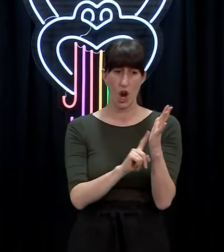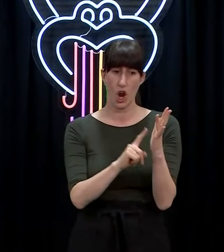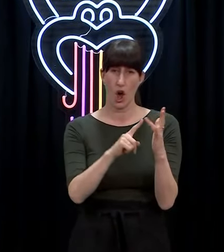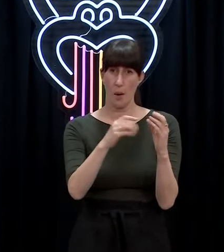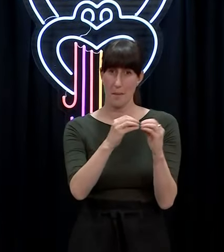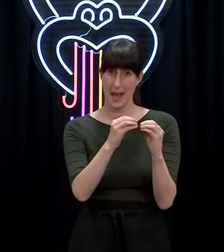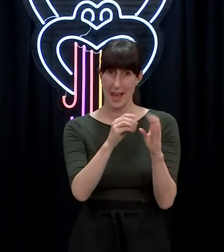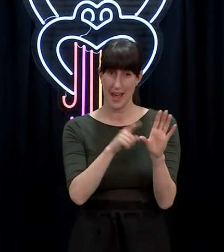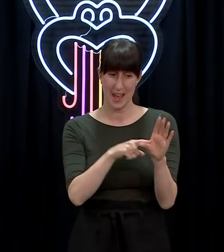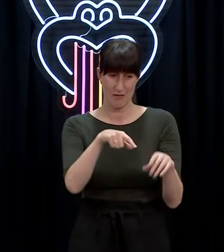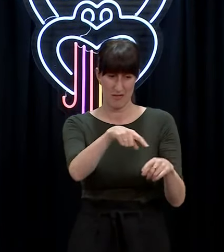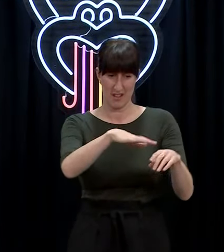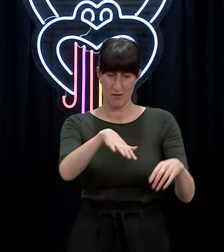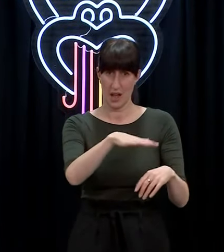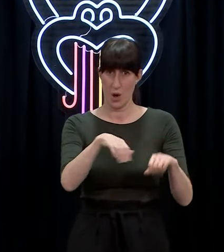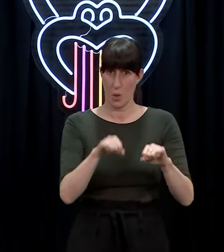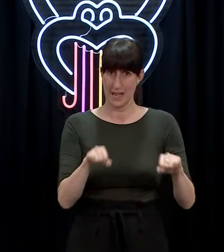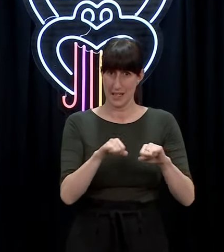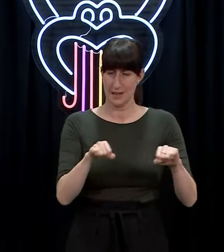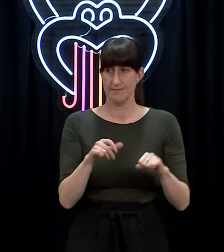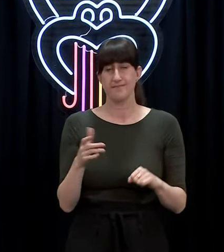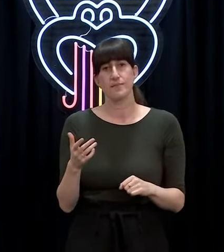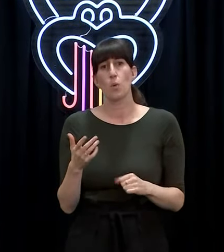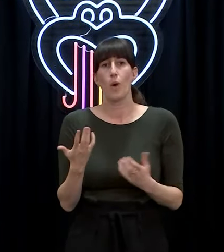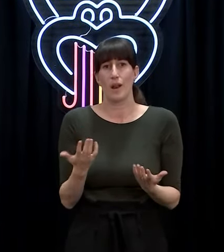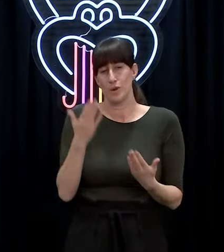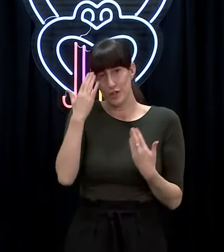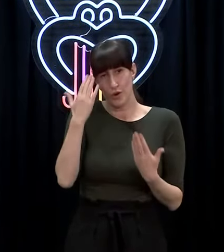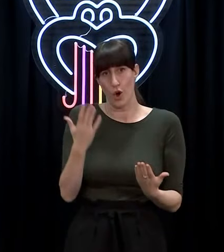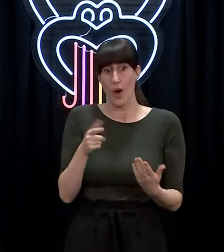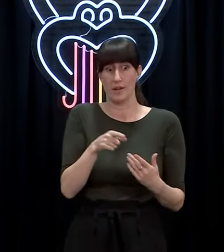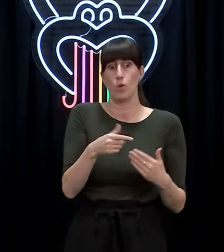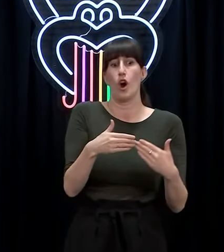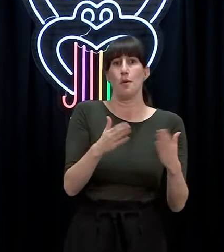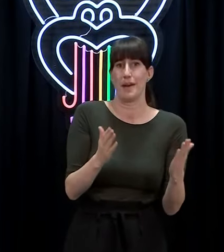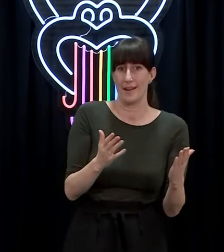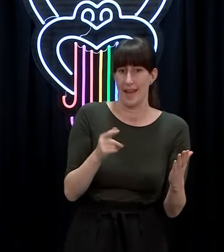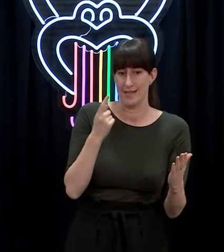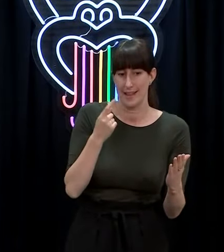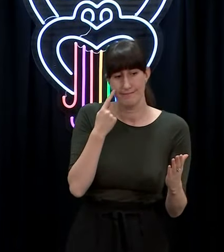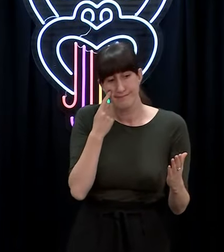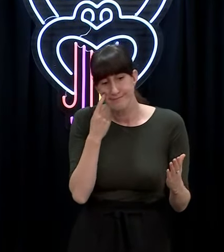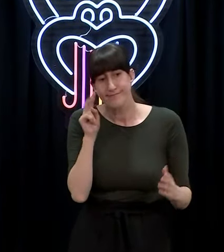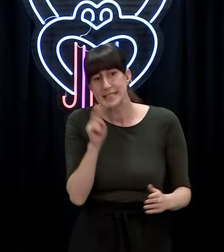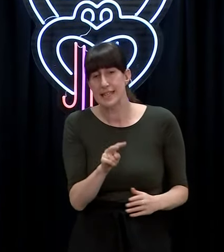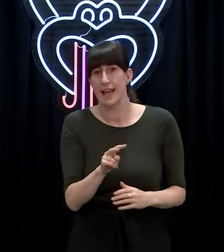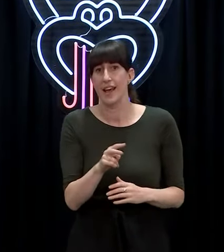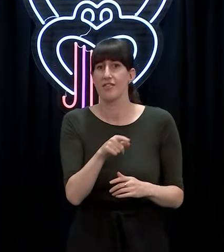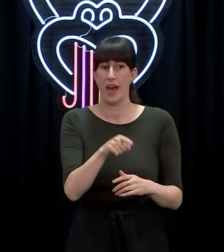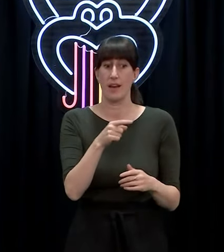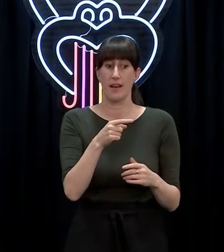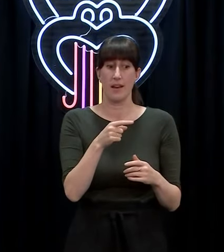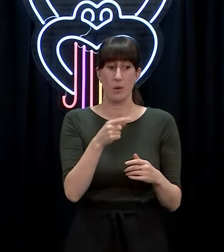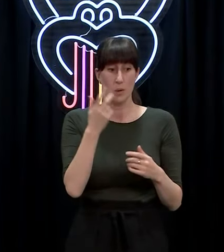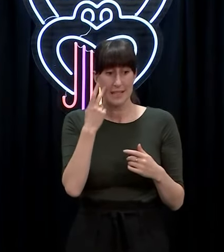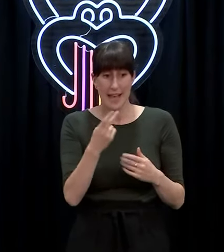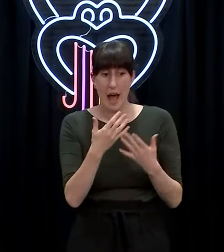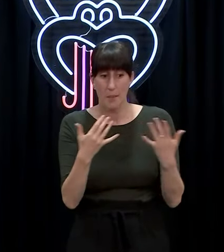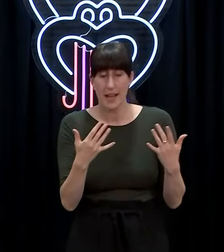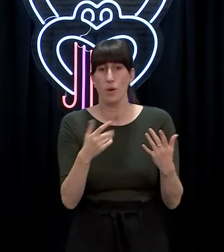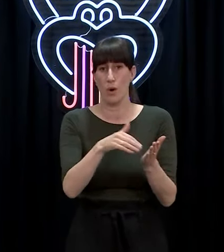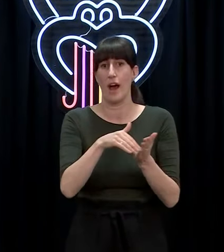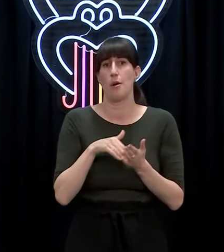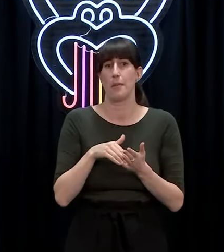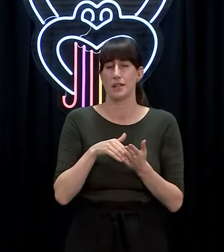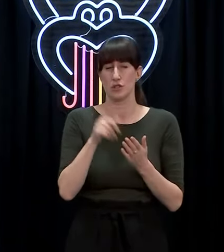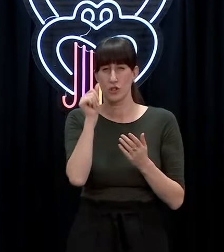will certainly give us an indication of that, and so I think that will be useful and help us to inform future voucher releases and so on.